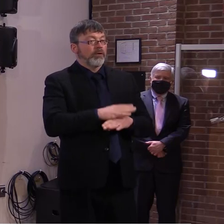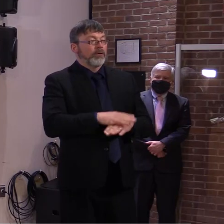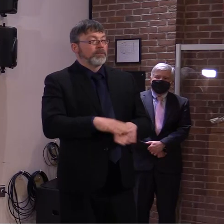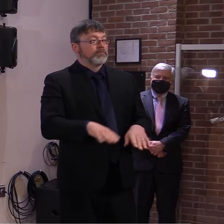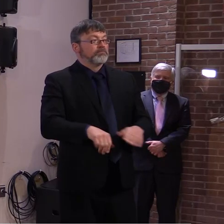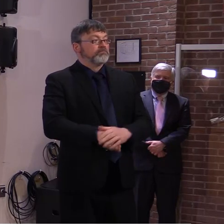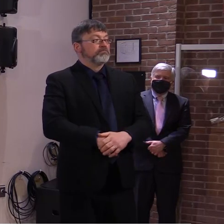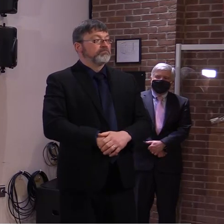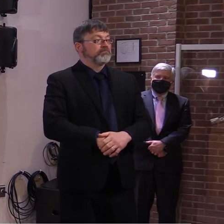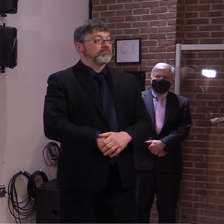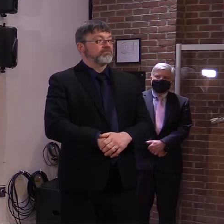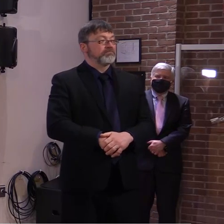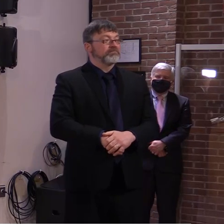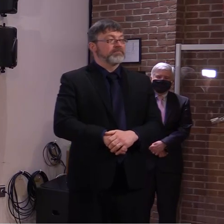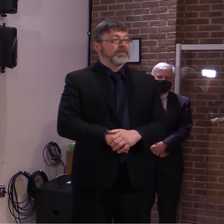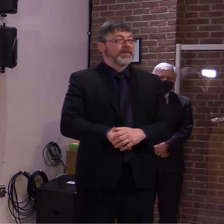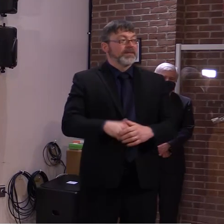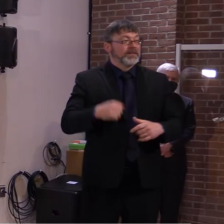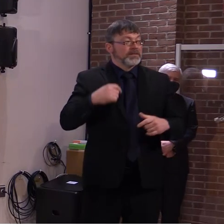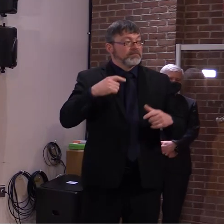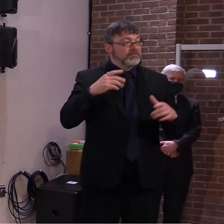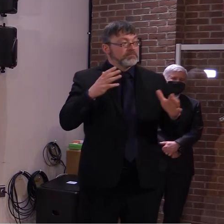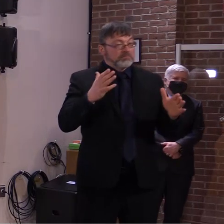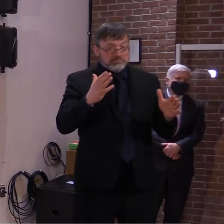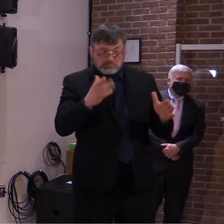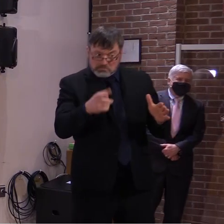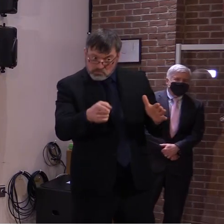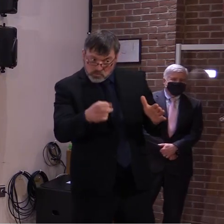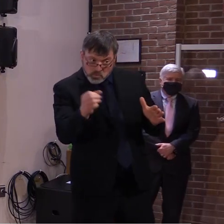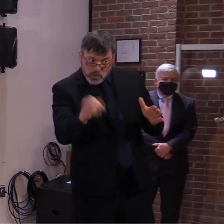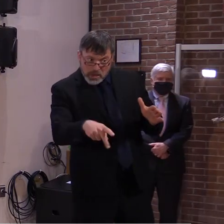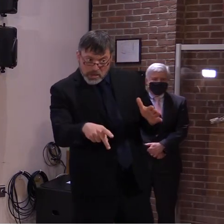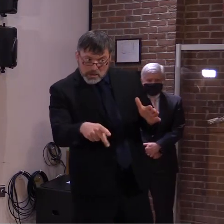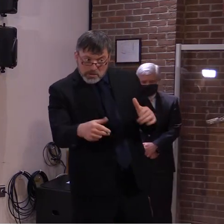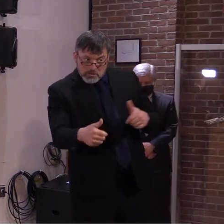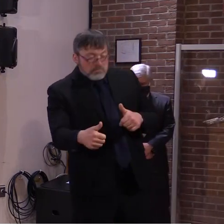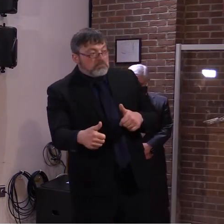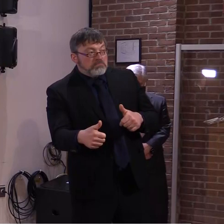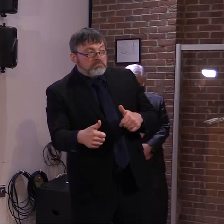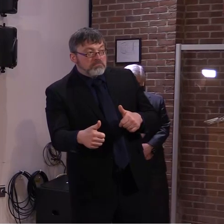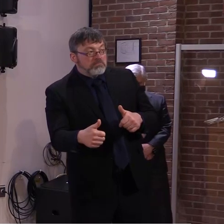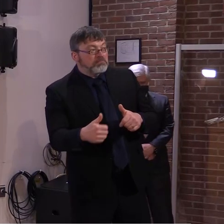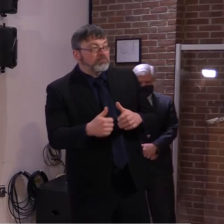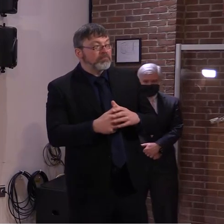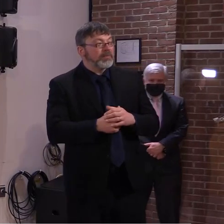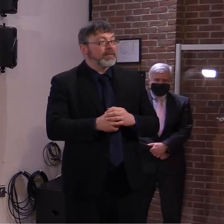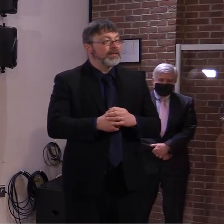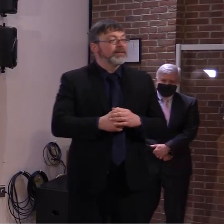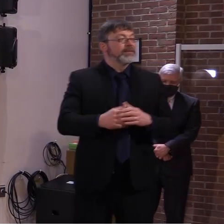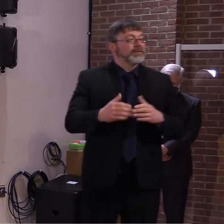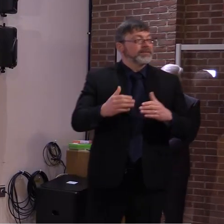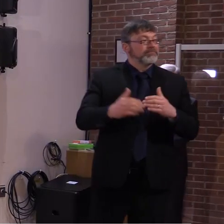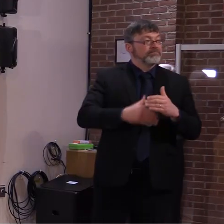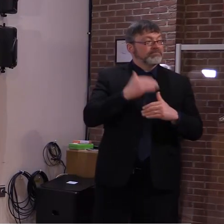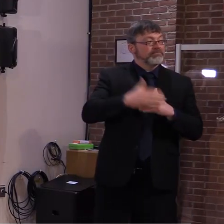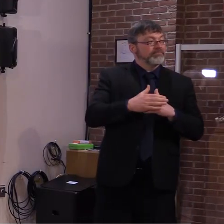Hopefully, guys, okay. Okay. We'll go to Lisa Loomis, the Valley Reporter.